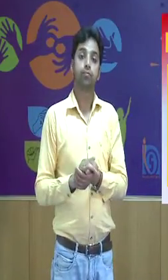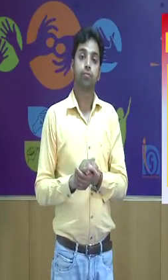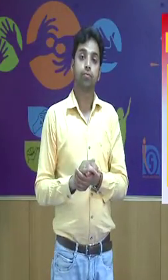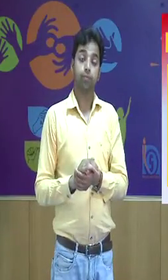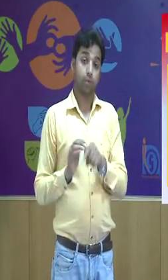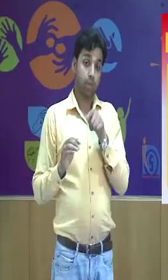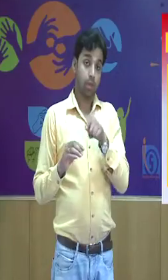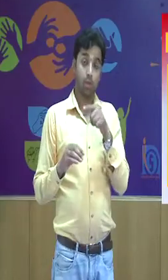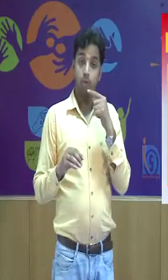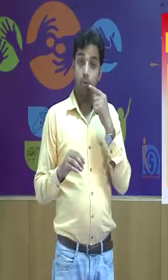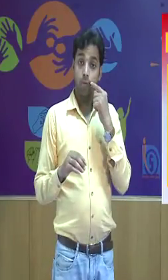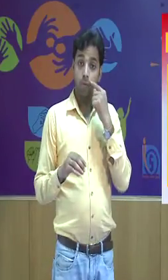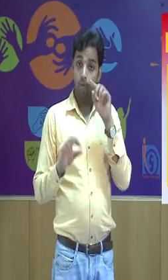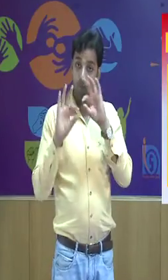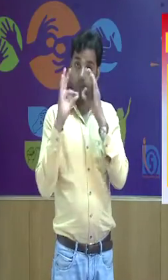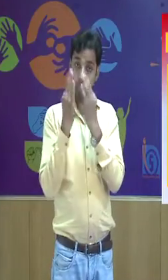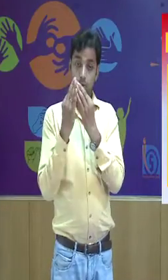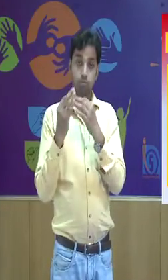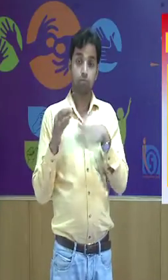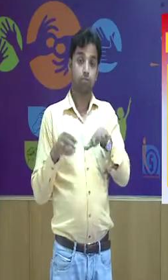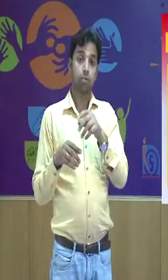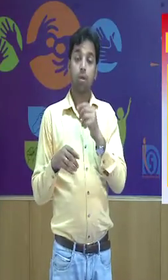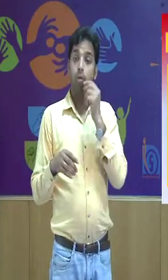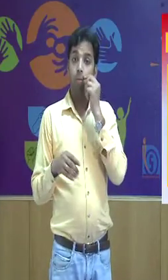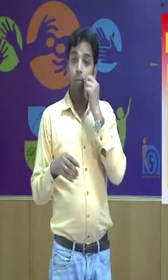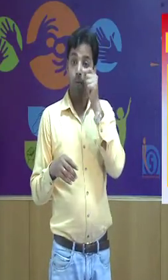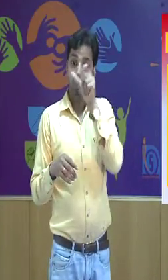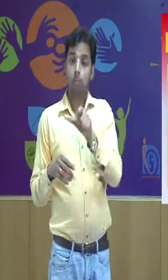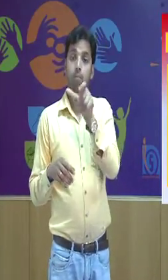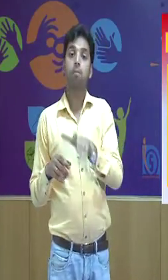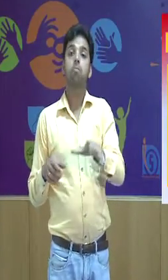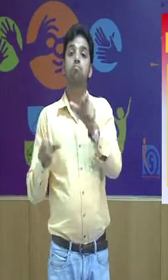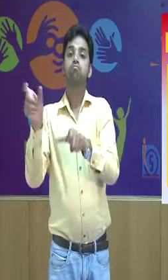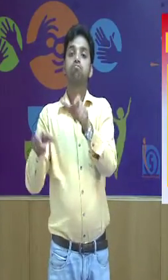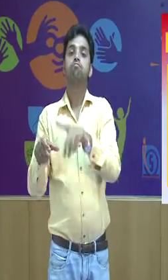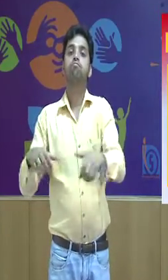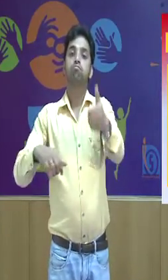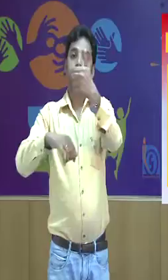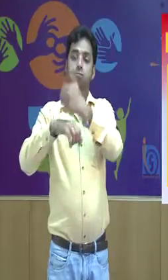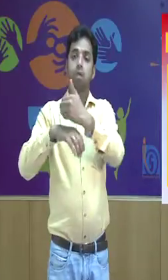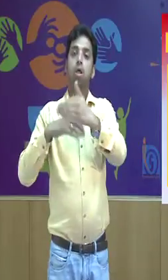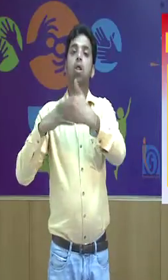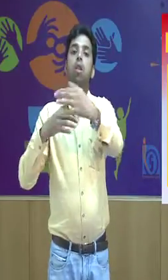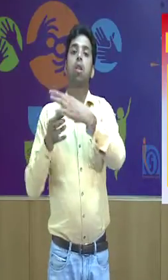that family in which only a man can become the next head of the family